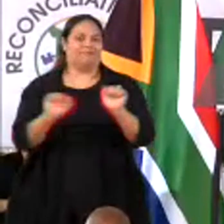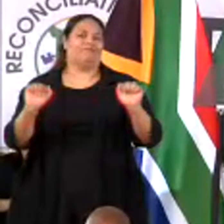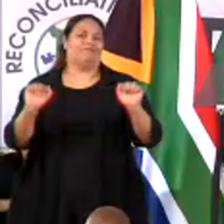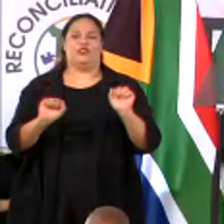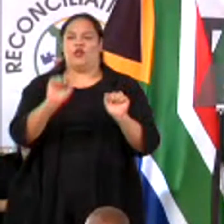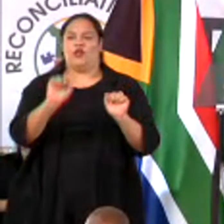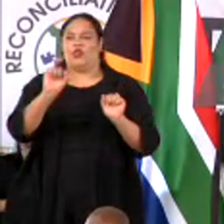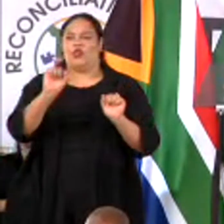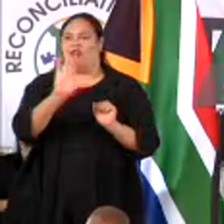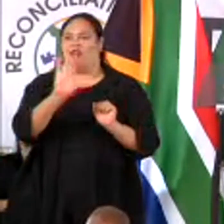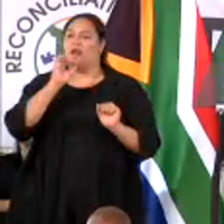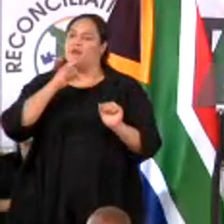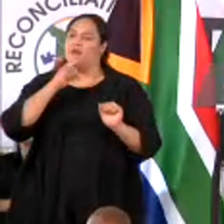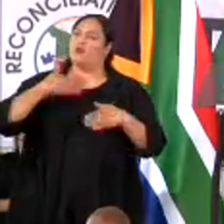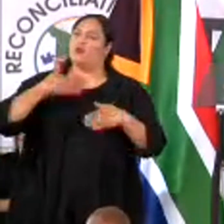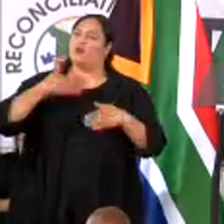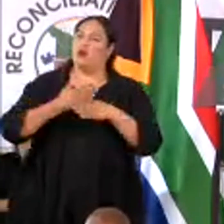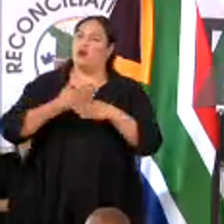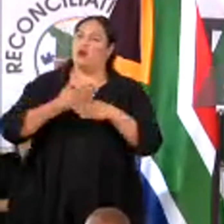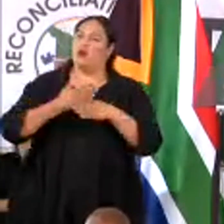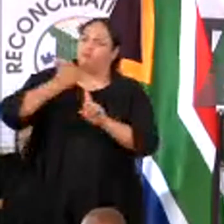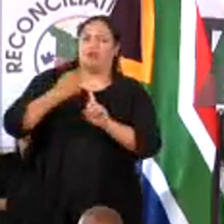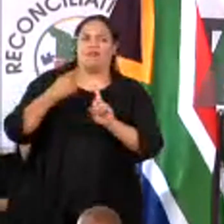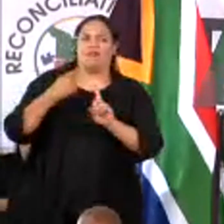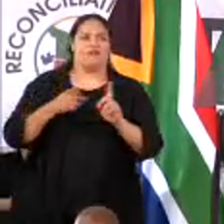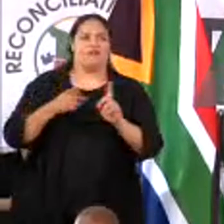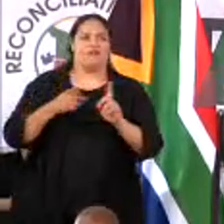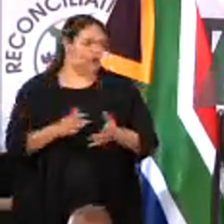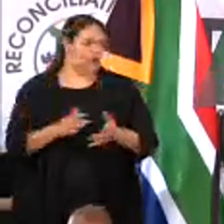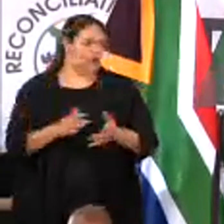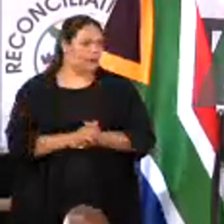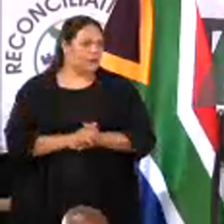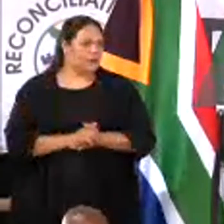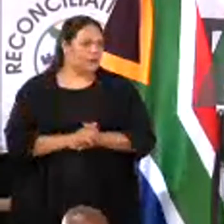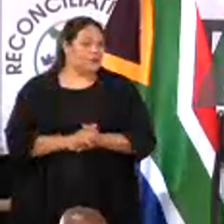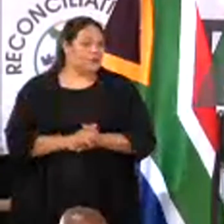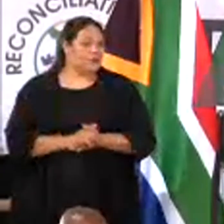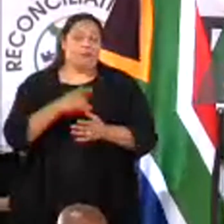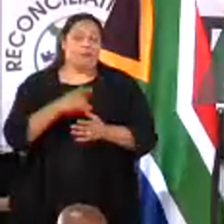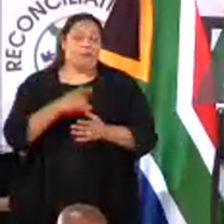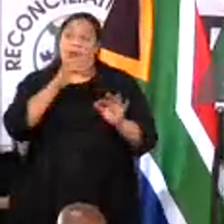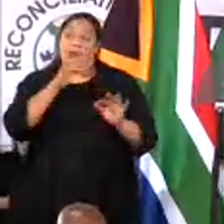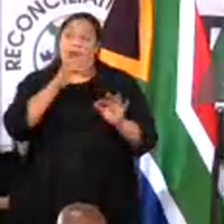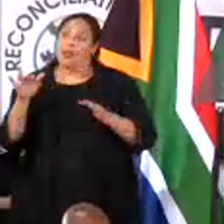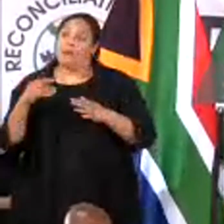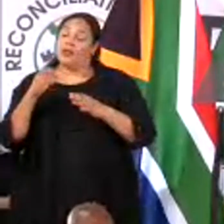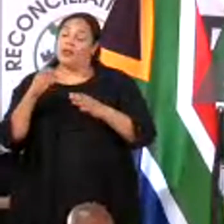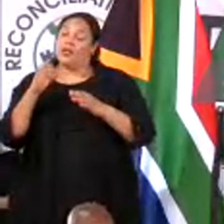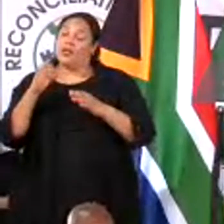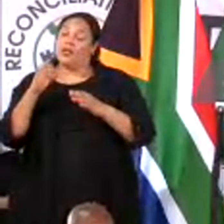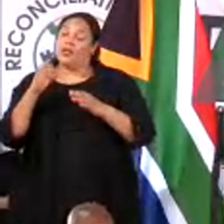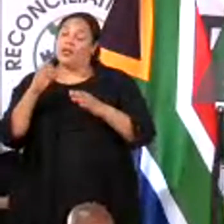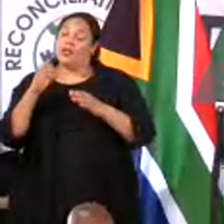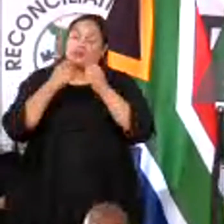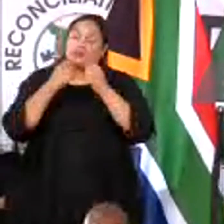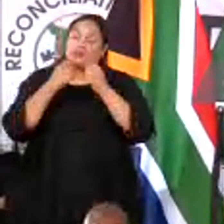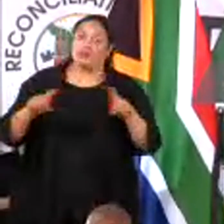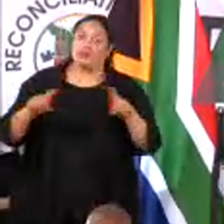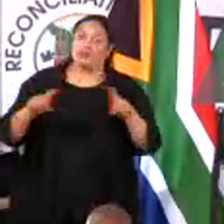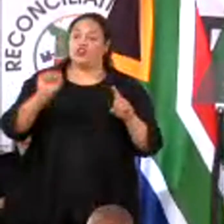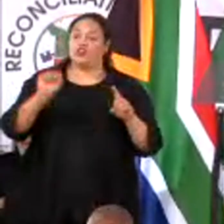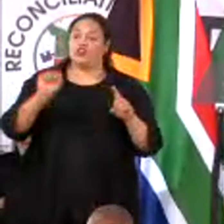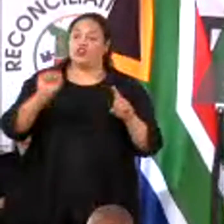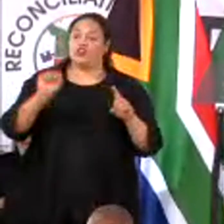Africa that we all worked and fought for. So she didn't take presidency. Our public broadcaster, the South